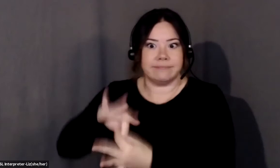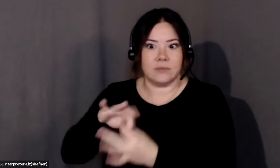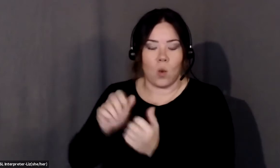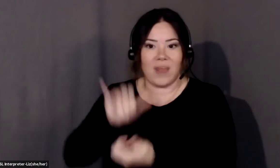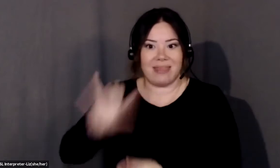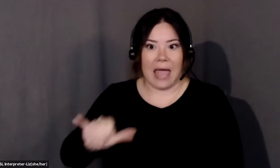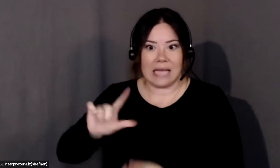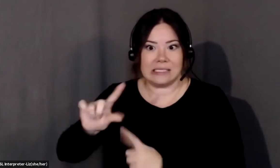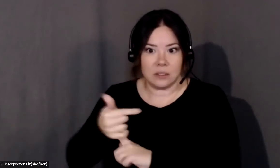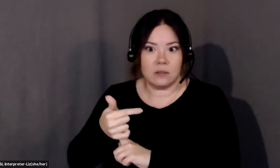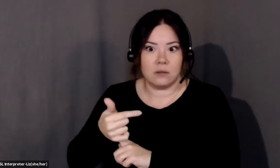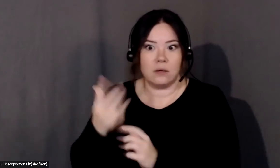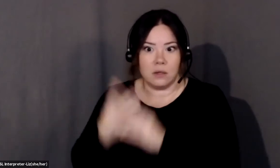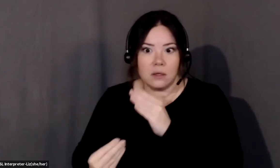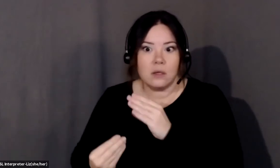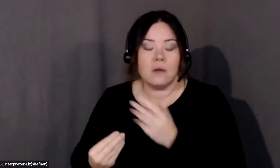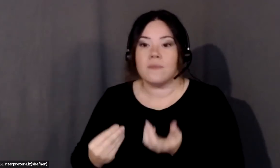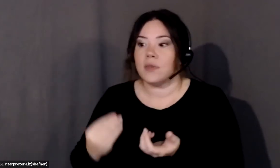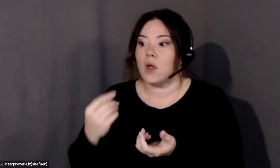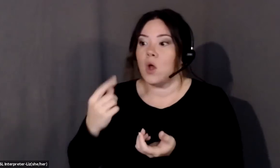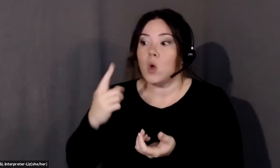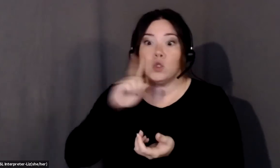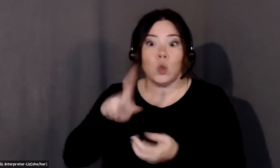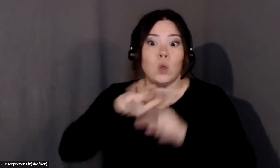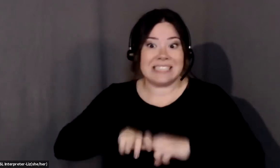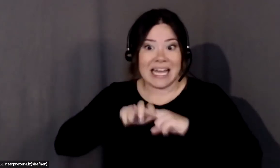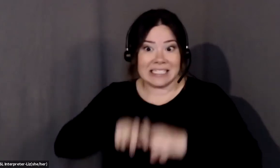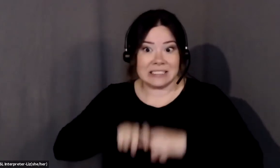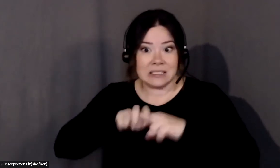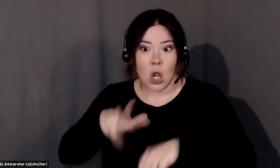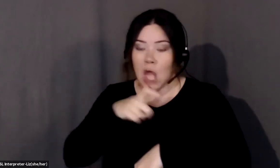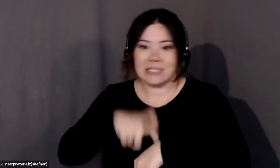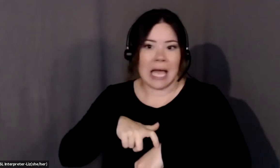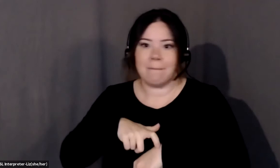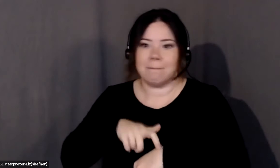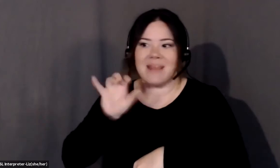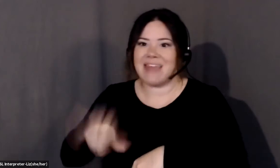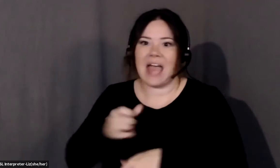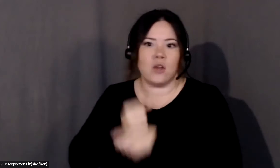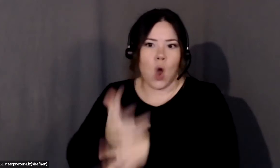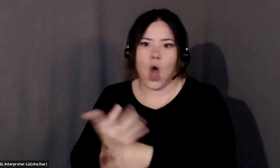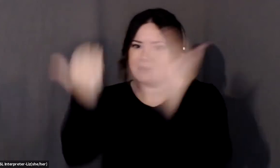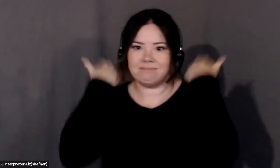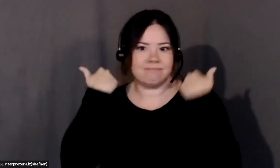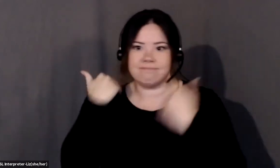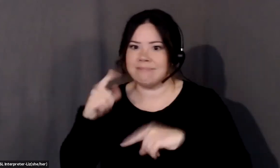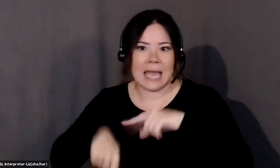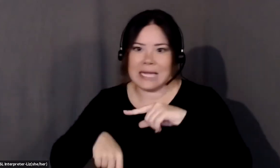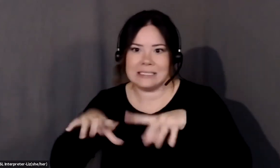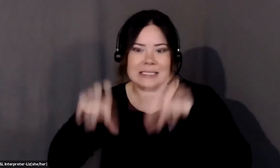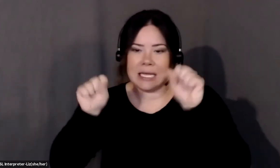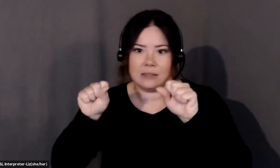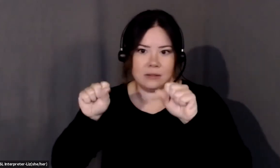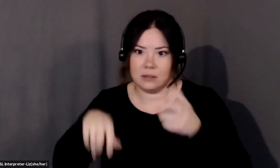to sit for any long period of time is just too much. And so, yes, the student may need